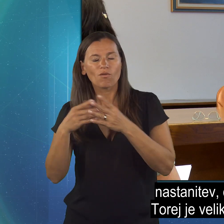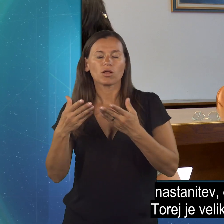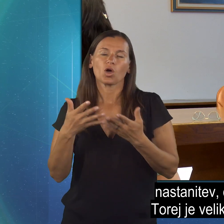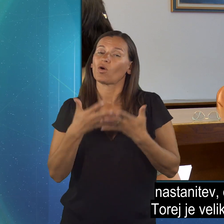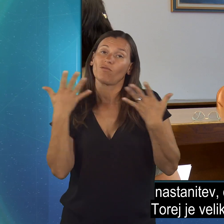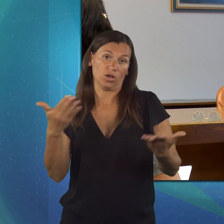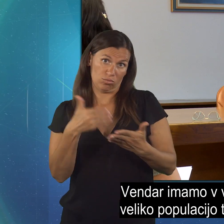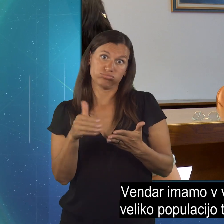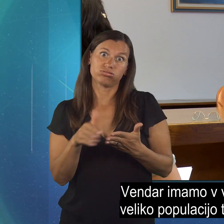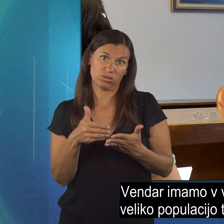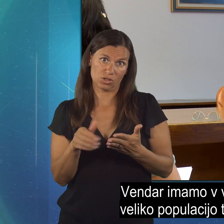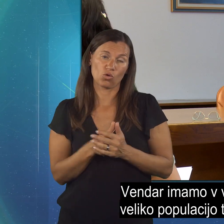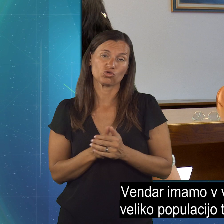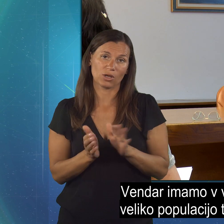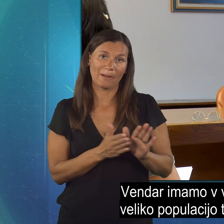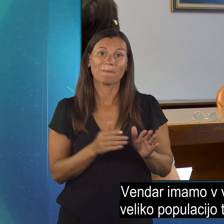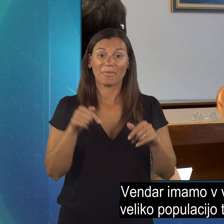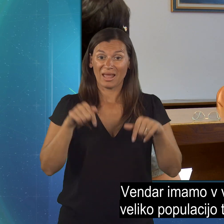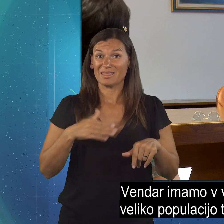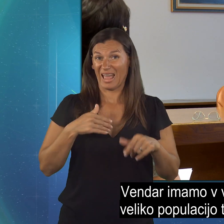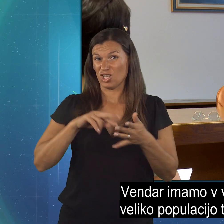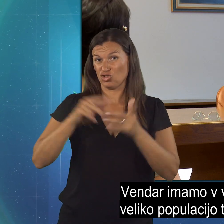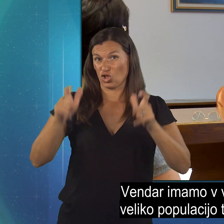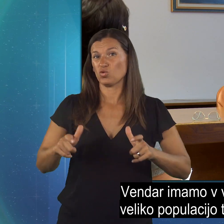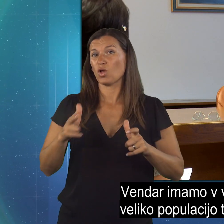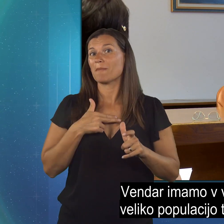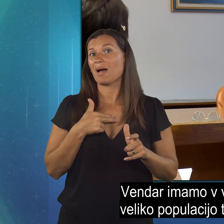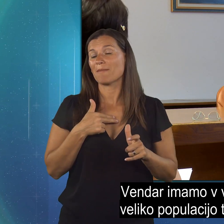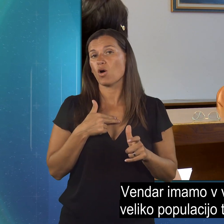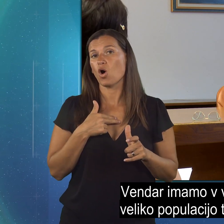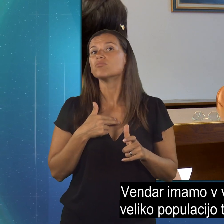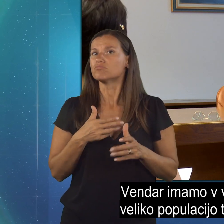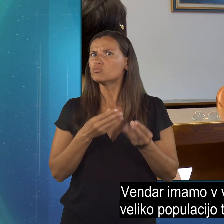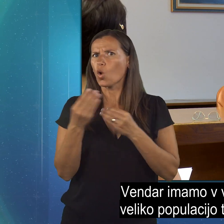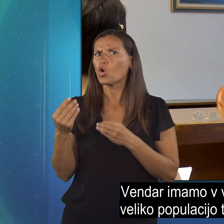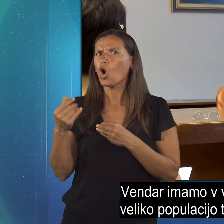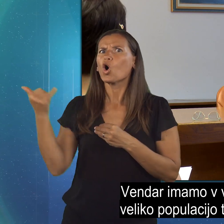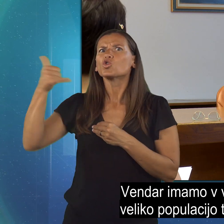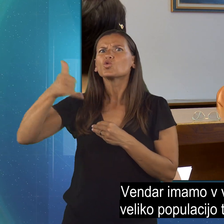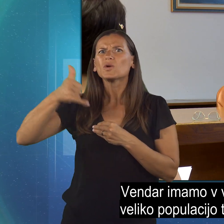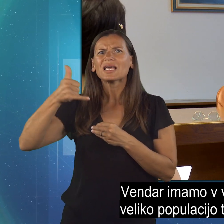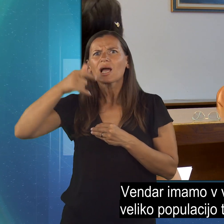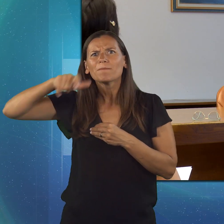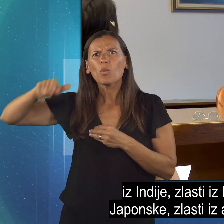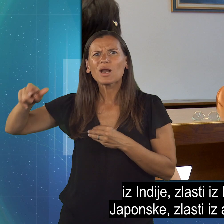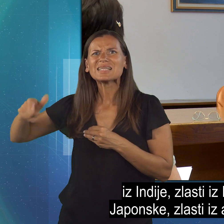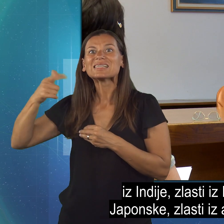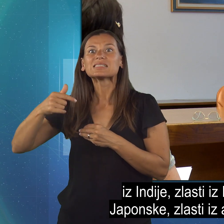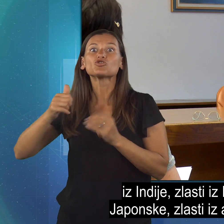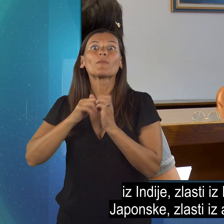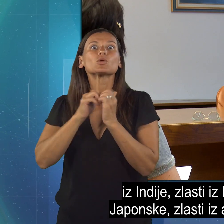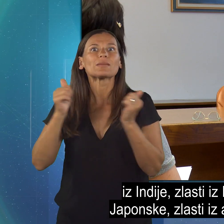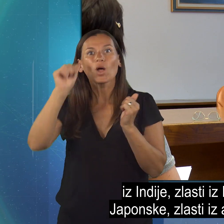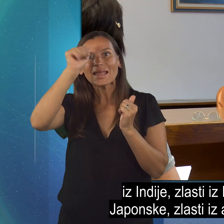big expense. What we do have throughout RIT, we have a very big student foreign population from